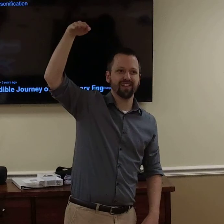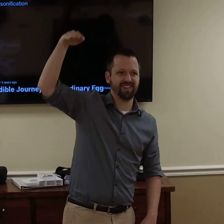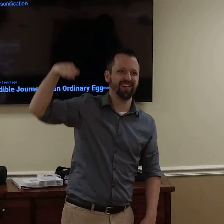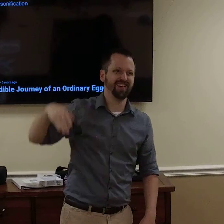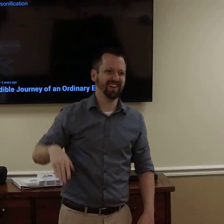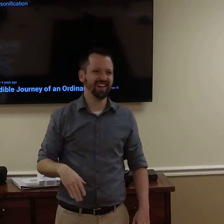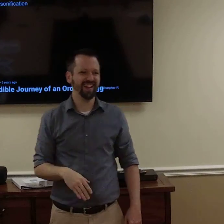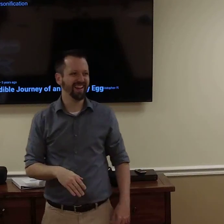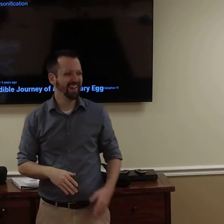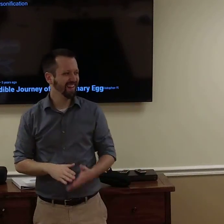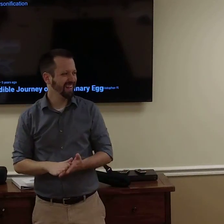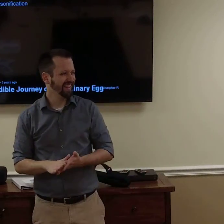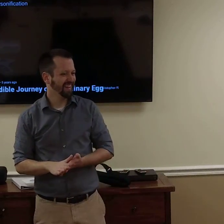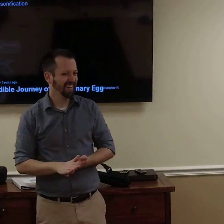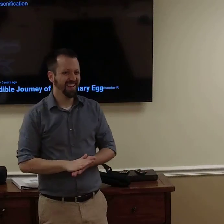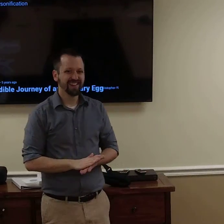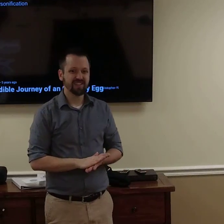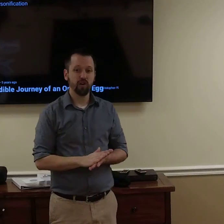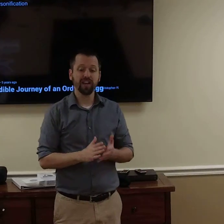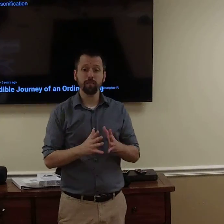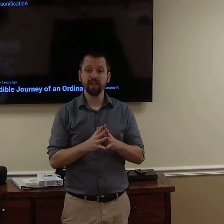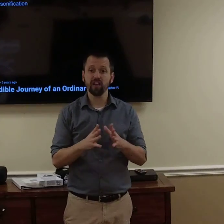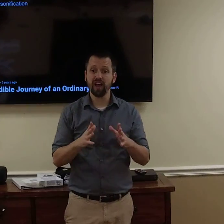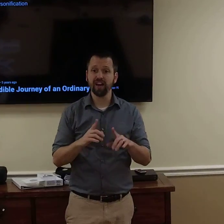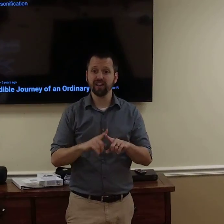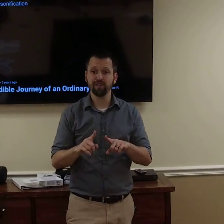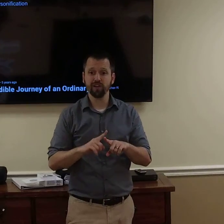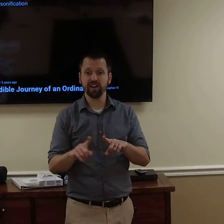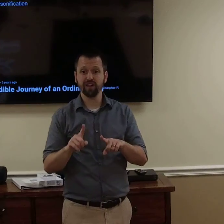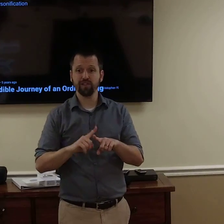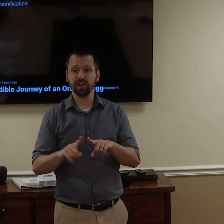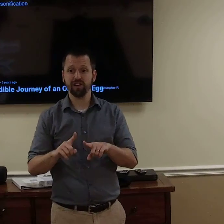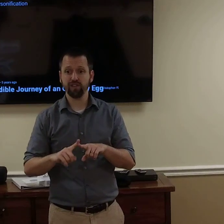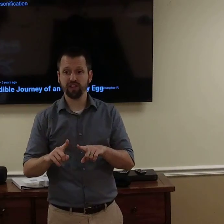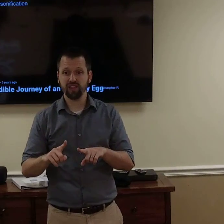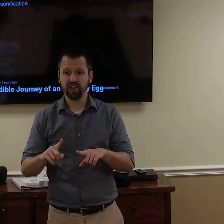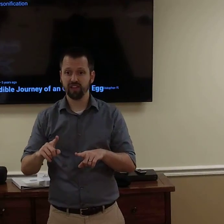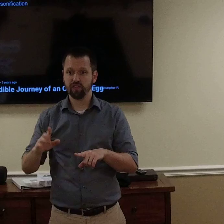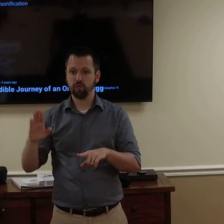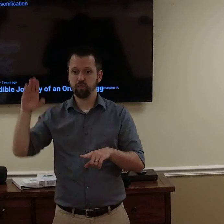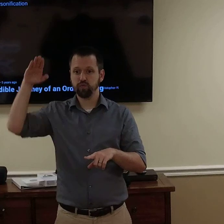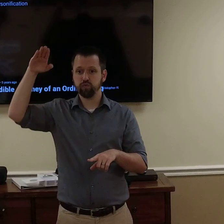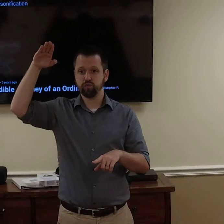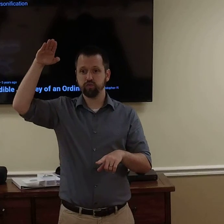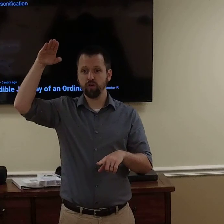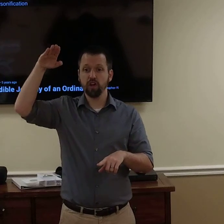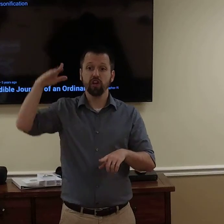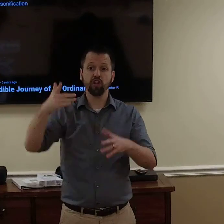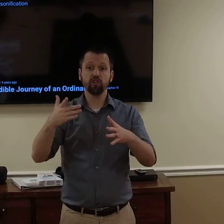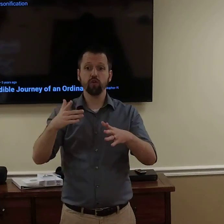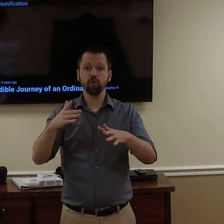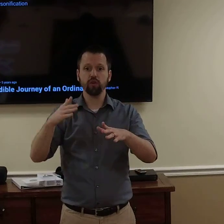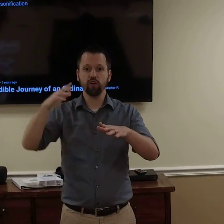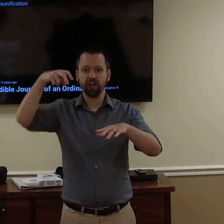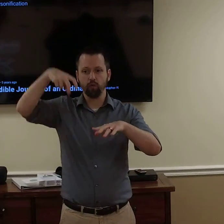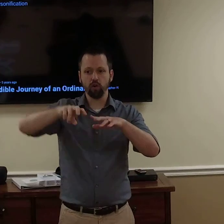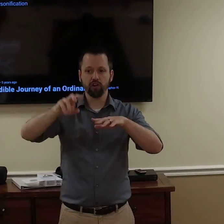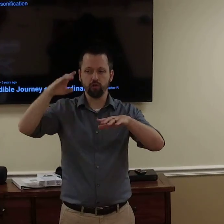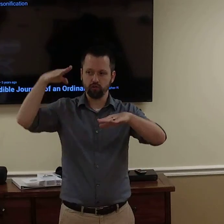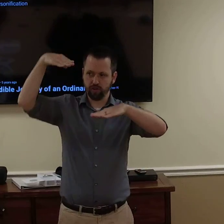No. So it could be a lot of different things. You use it, like a roller coaster, like.